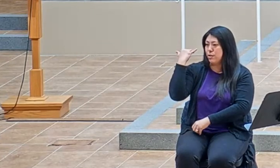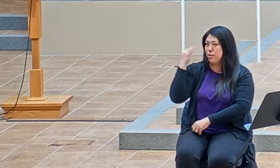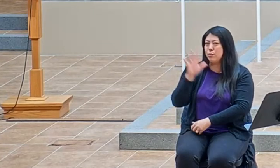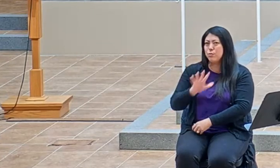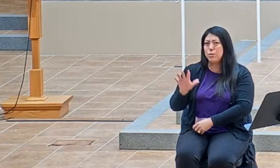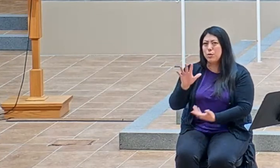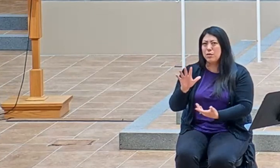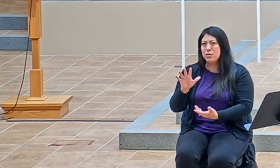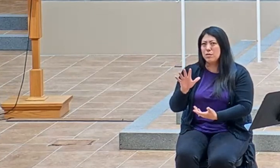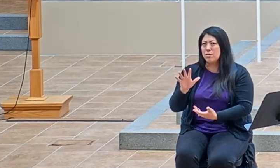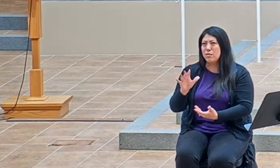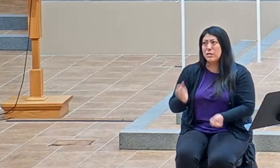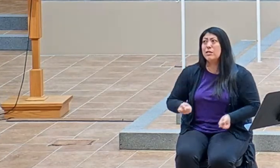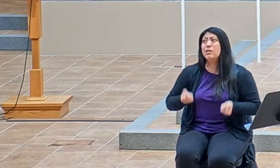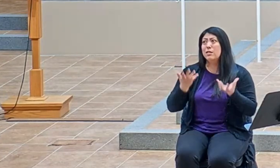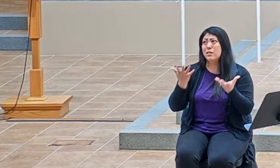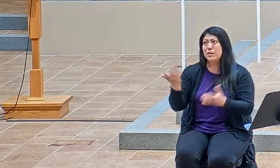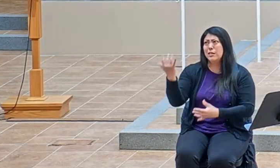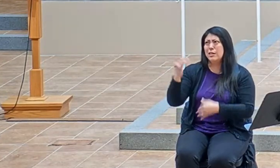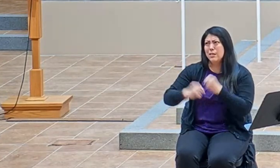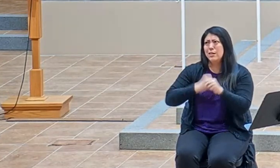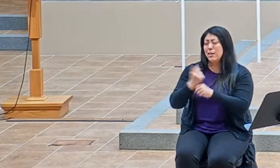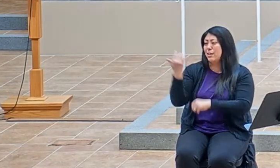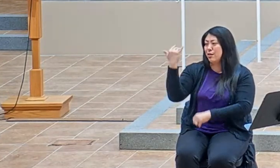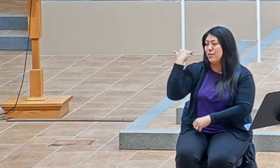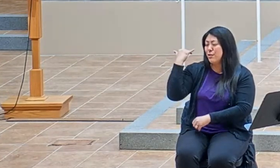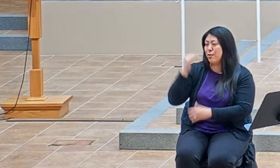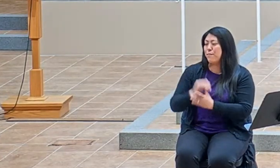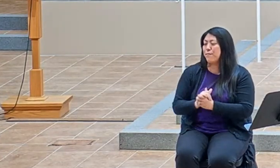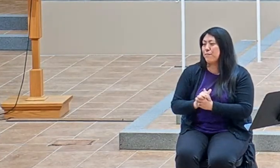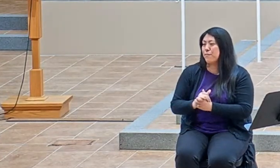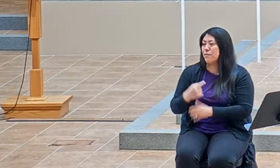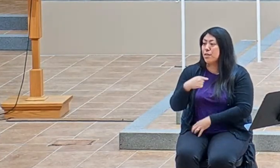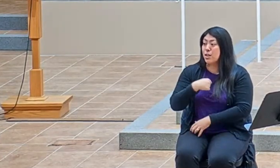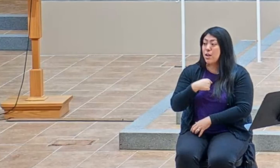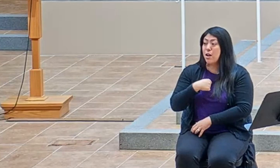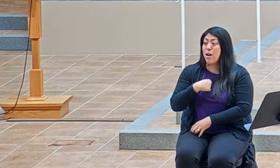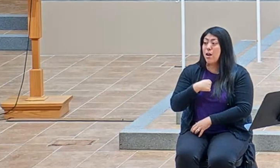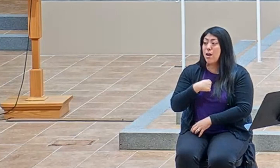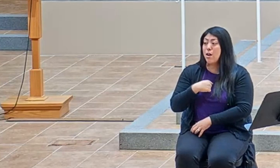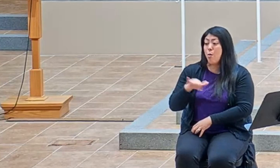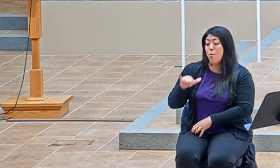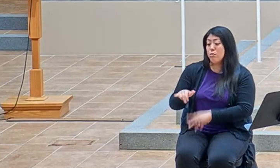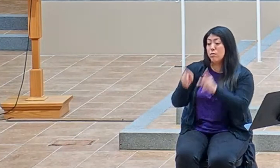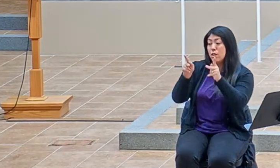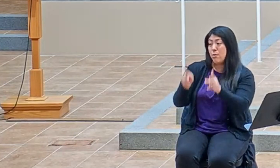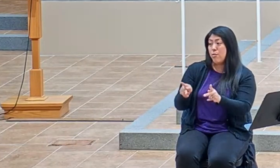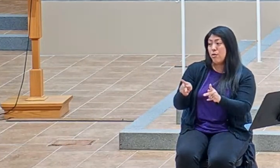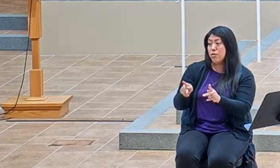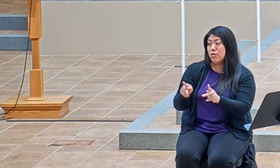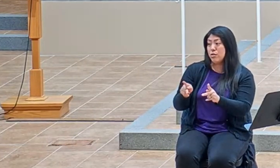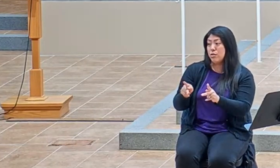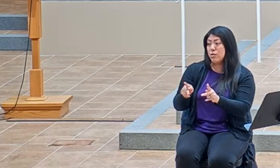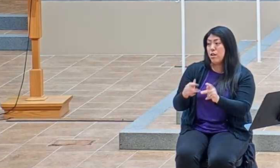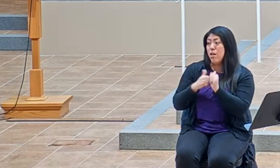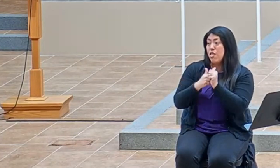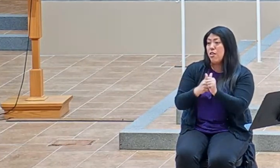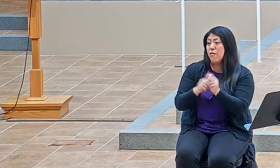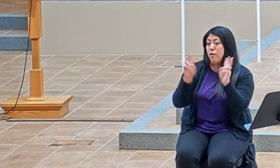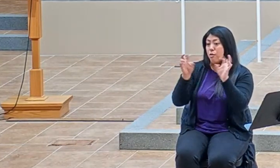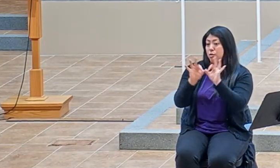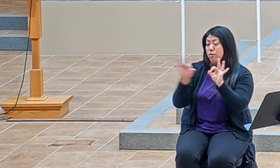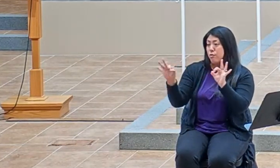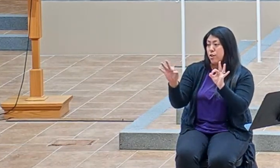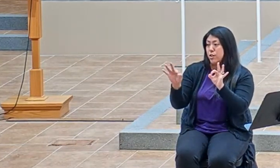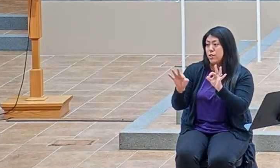it was probably pretty many years ago now, I used to be one of those people that went by the motto that